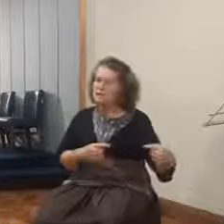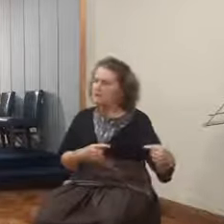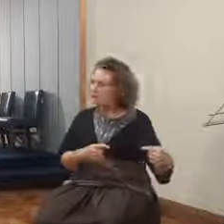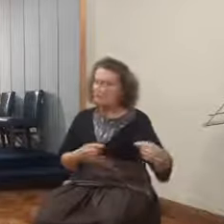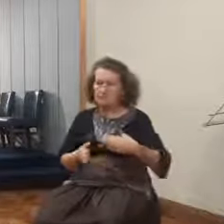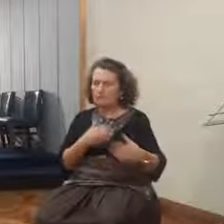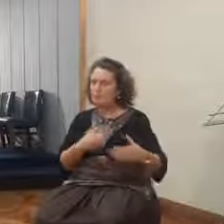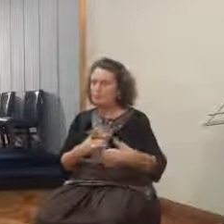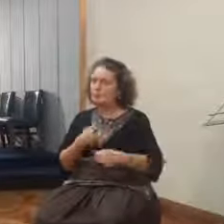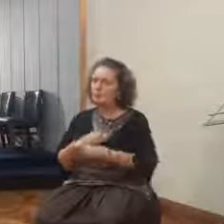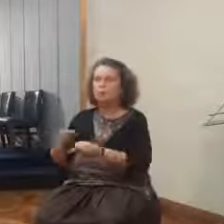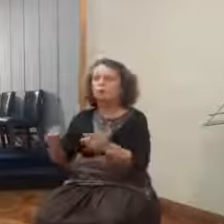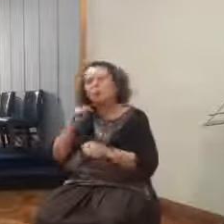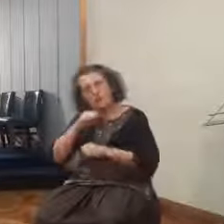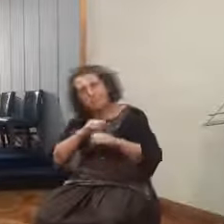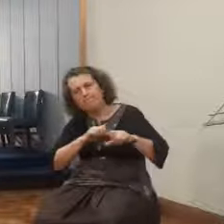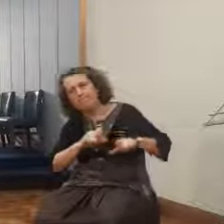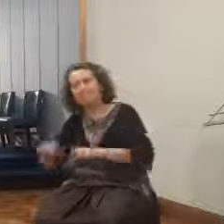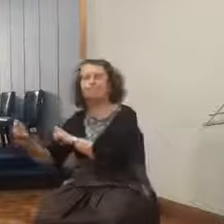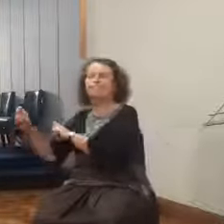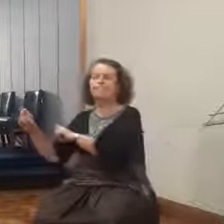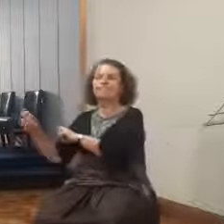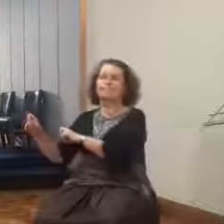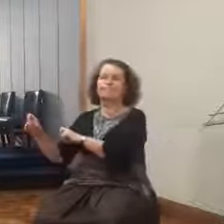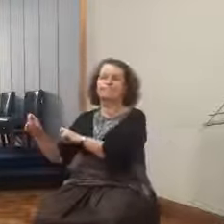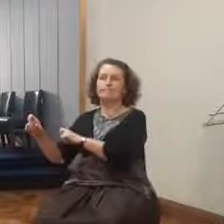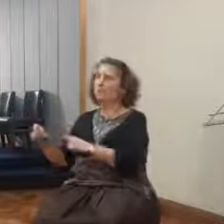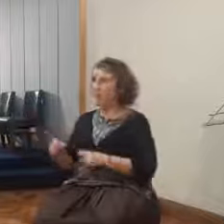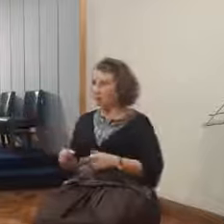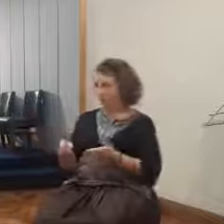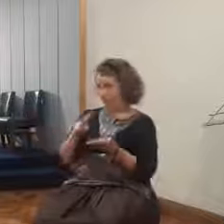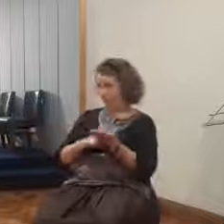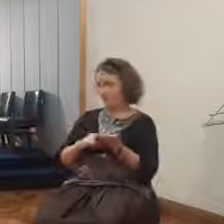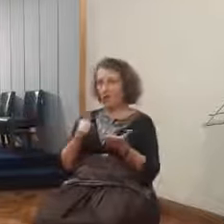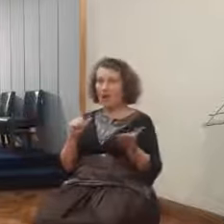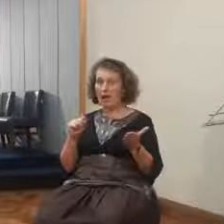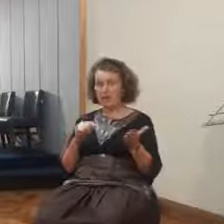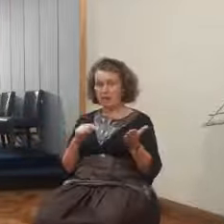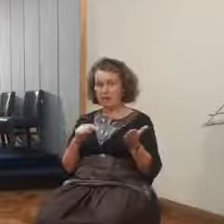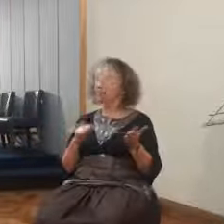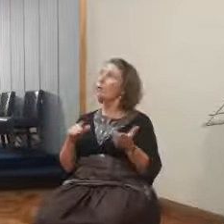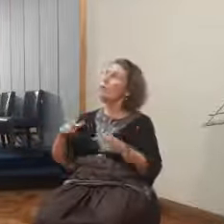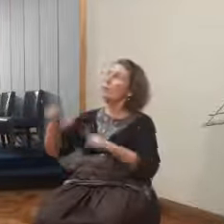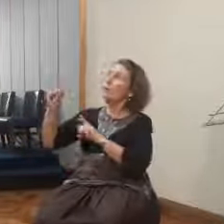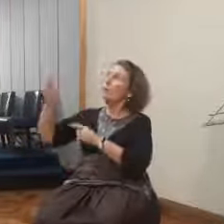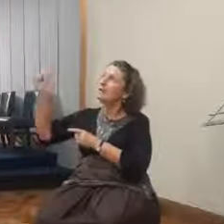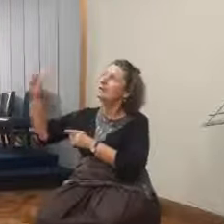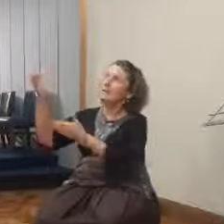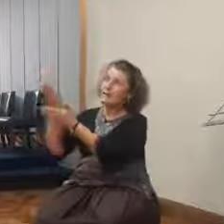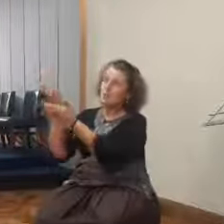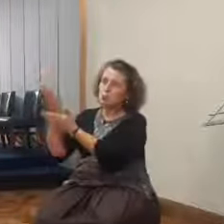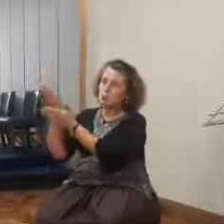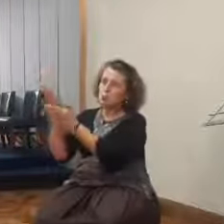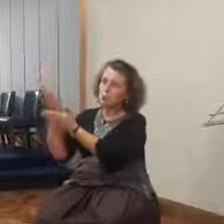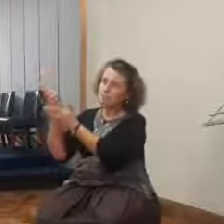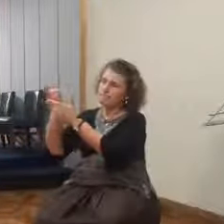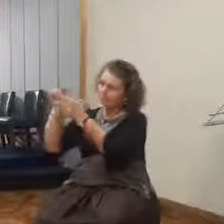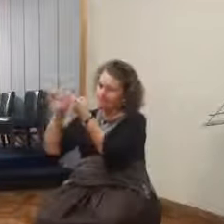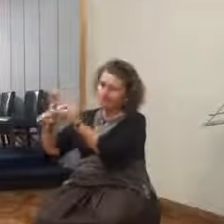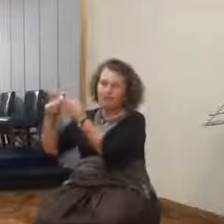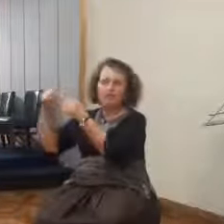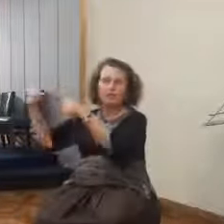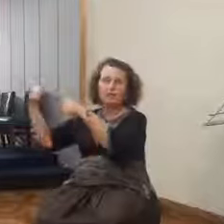judged. So verse 11, the counsel of the Lord standeth forever, the thoughts of his heart